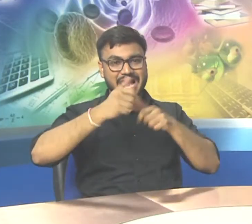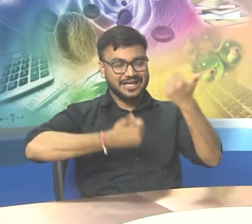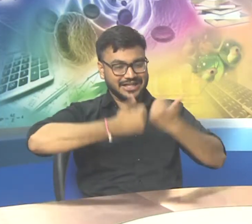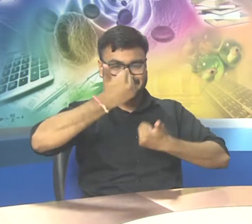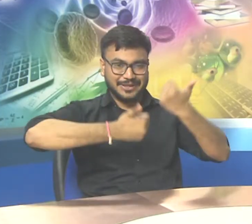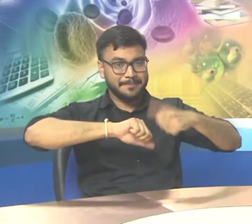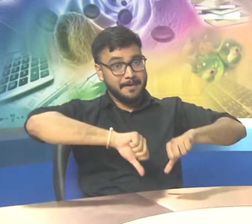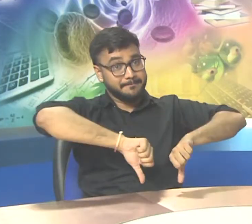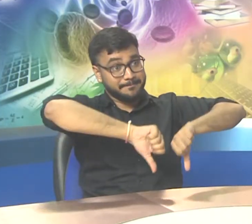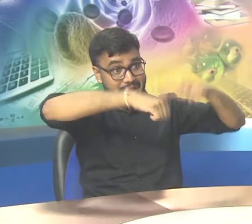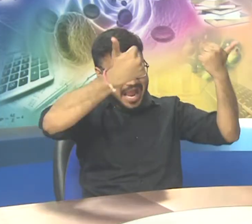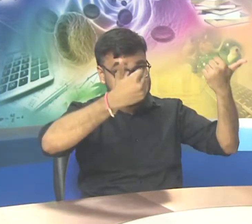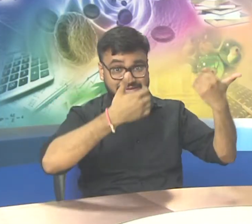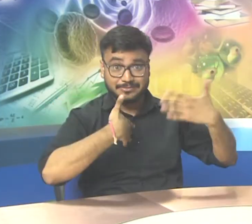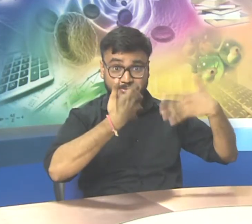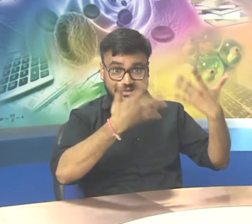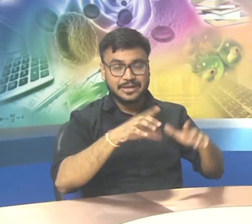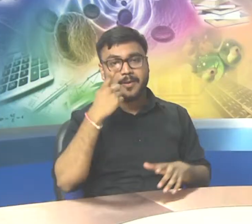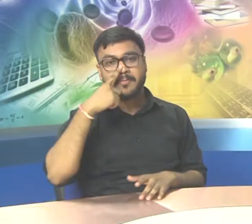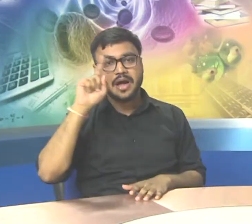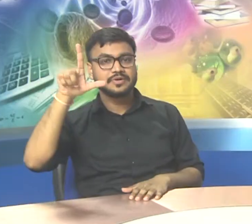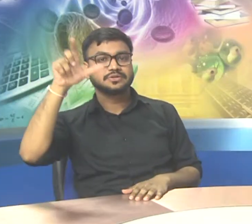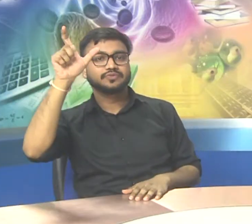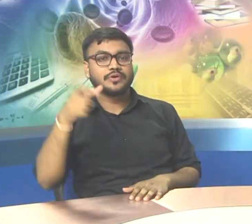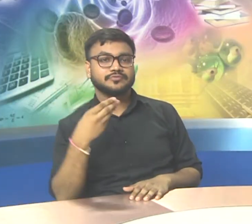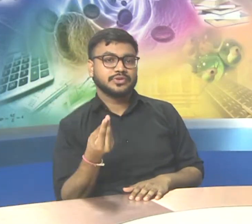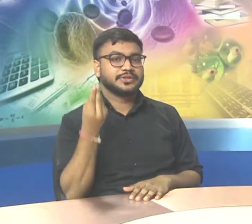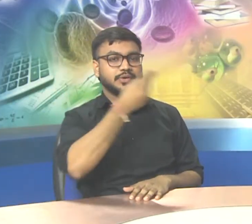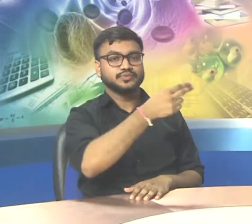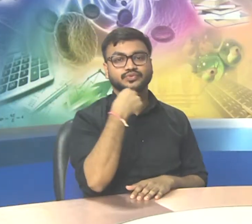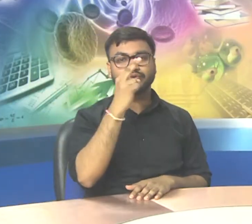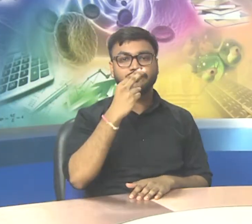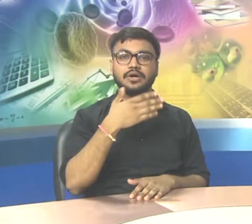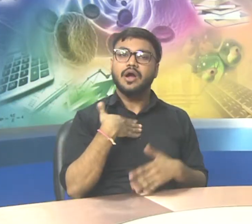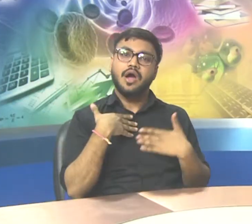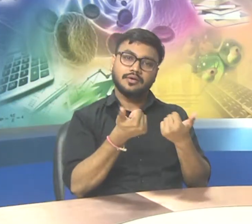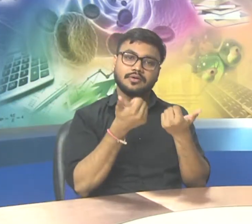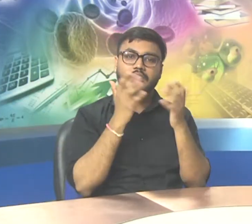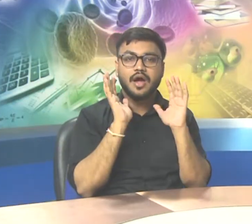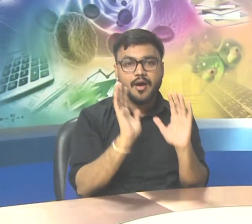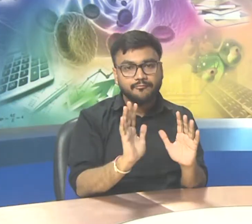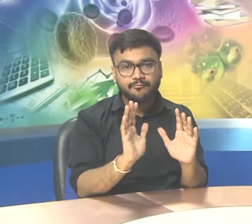Chocolates or sweets are sometimes given as a reward.